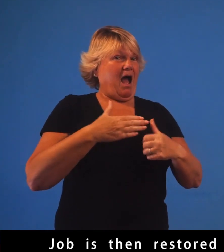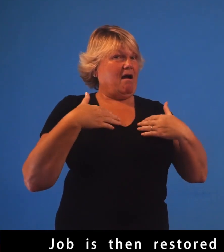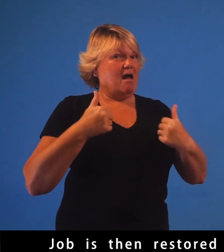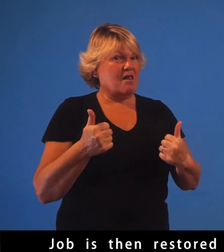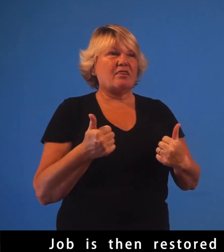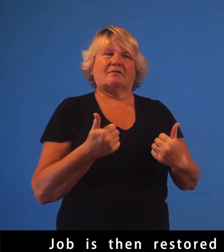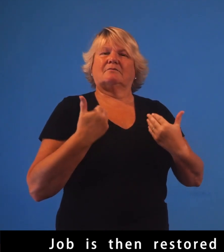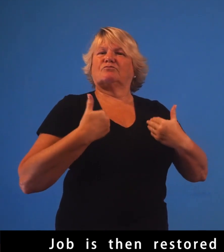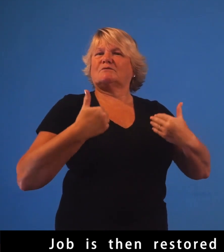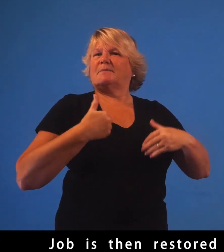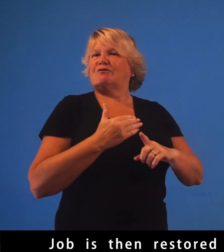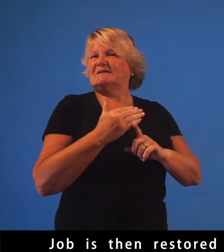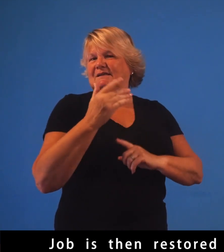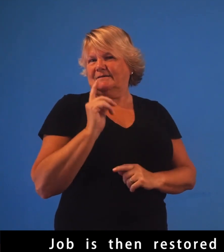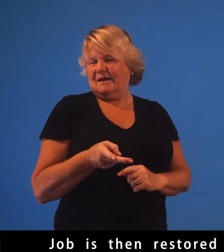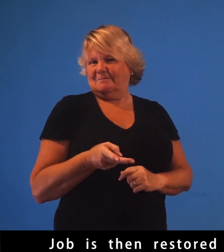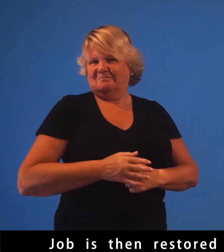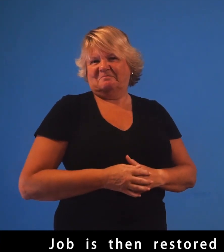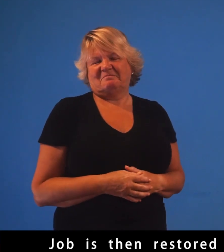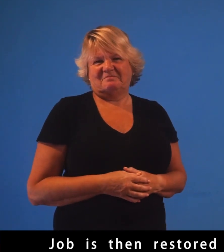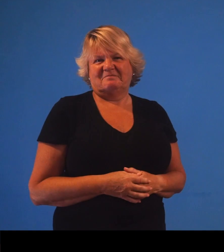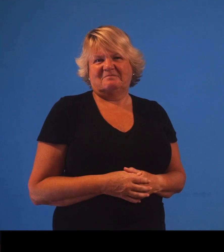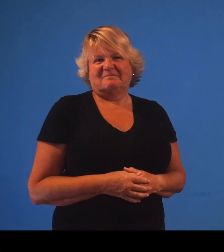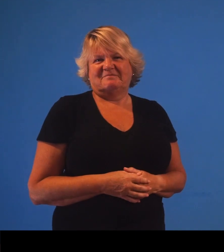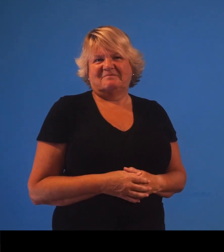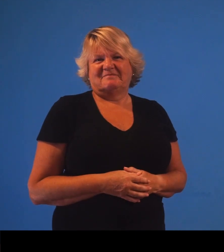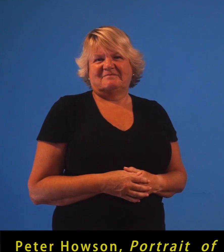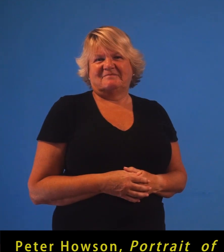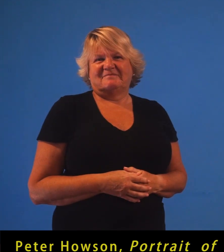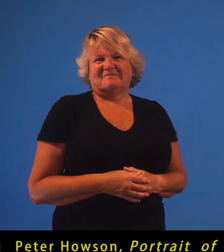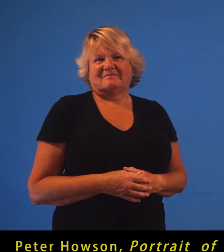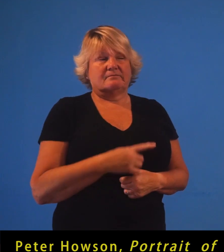Job is then restored to health and prosperity.